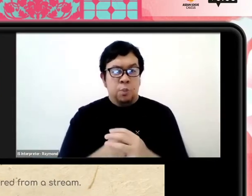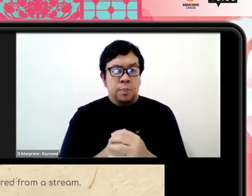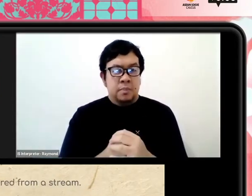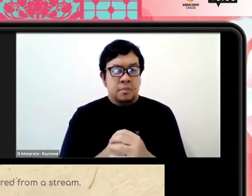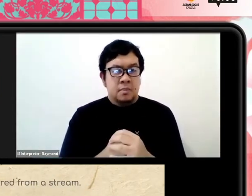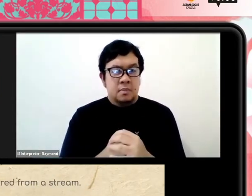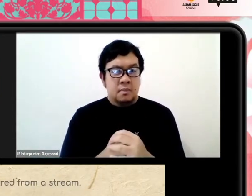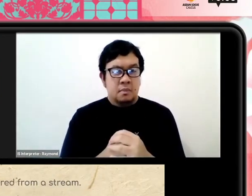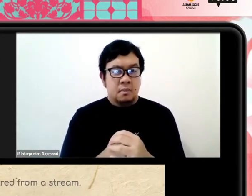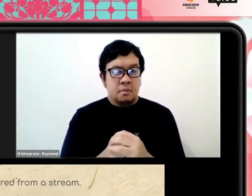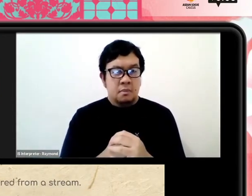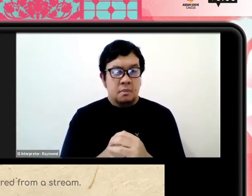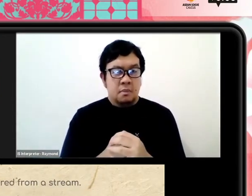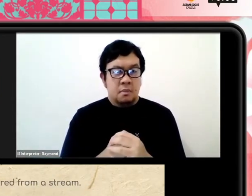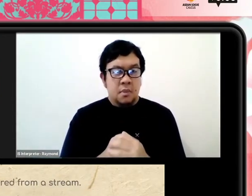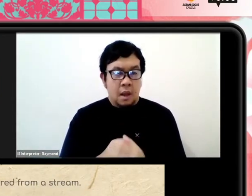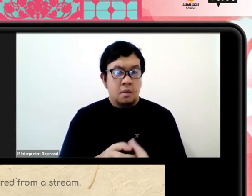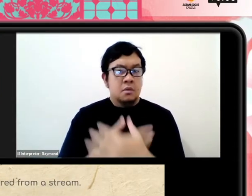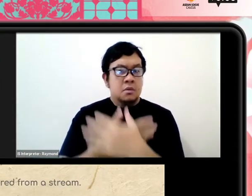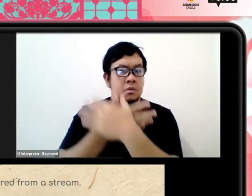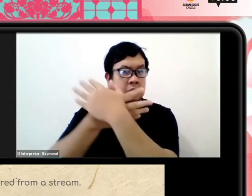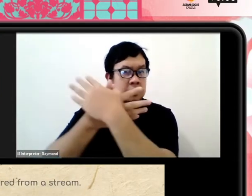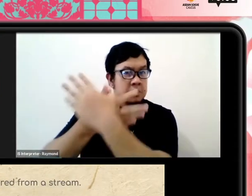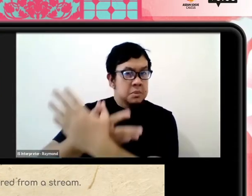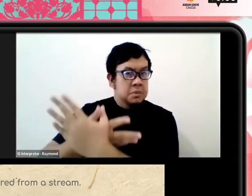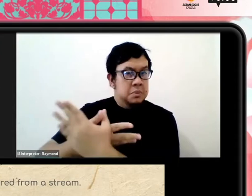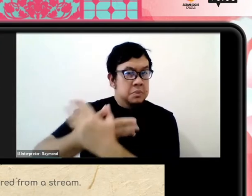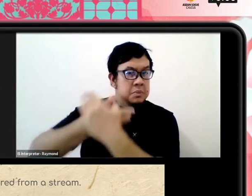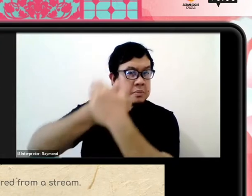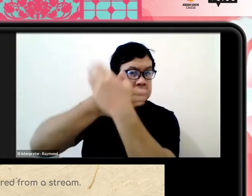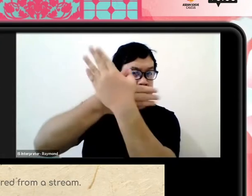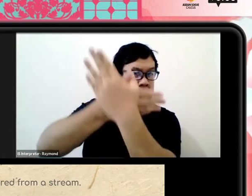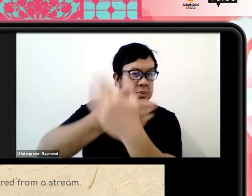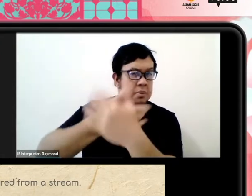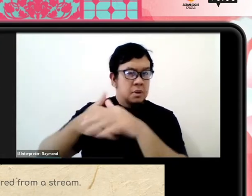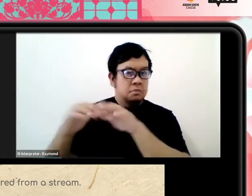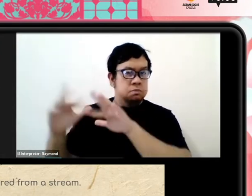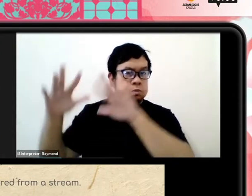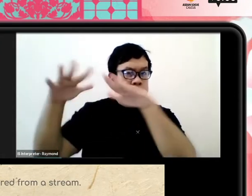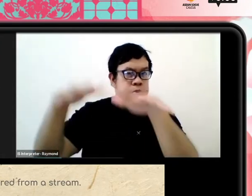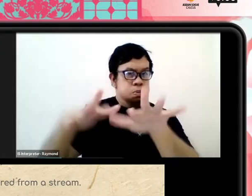Butterfly wing gathered from a stream.